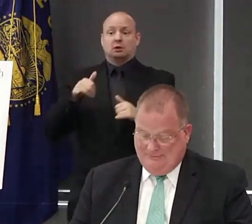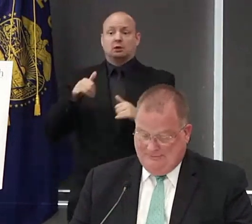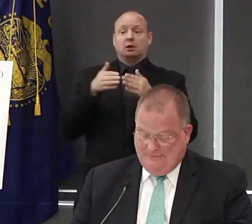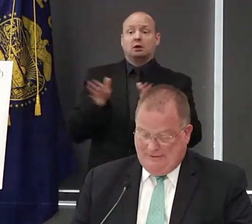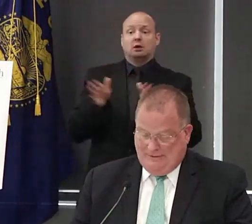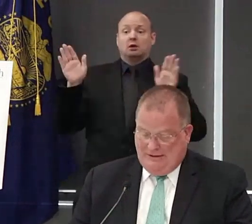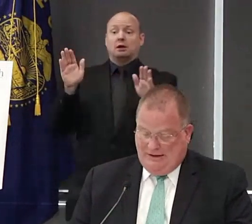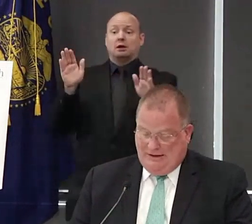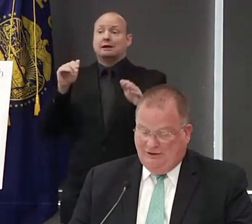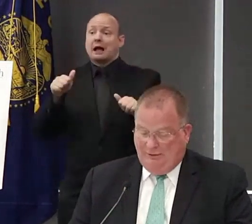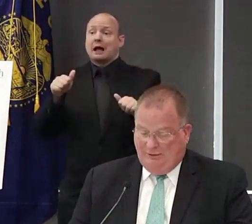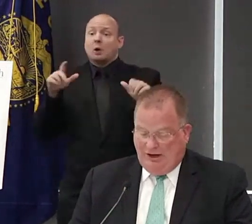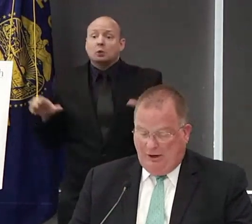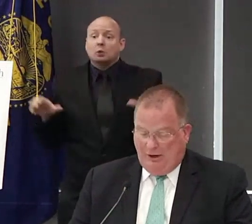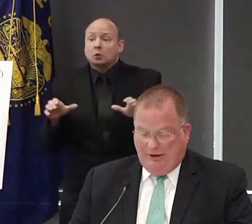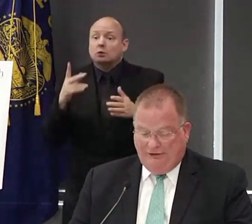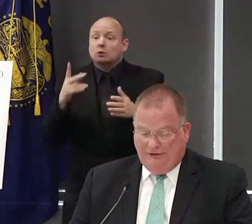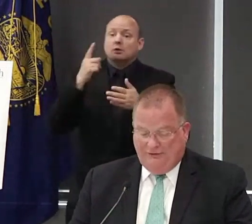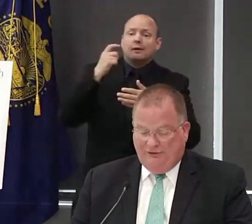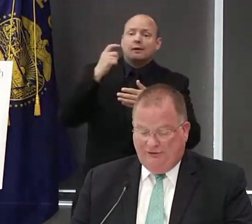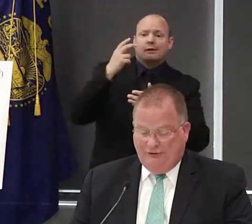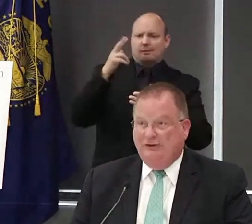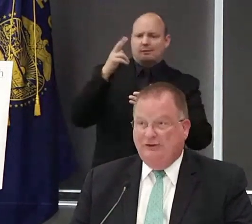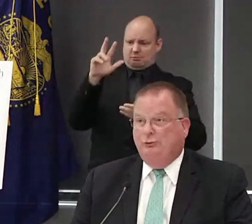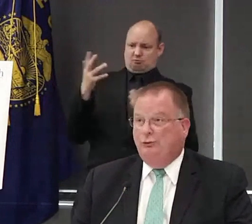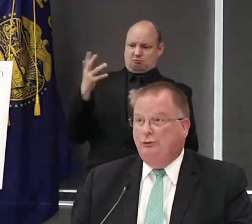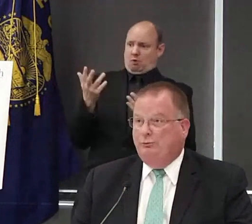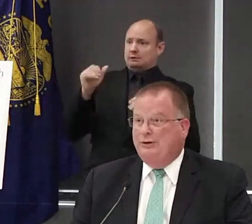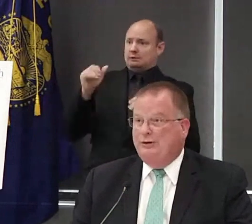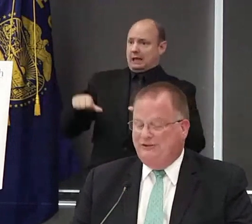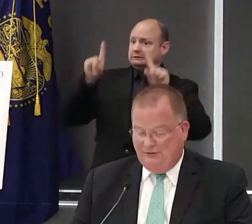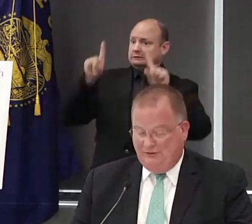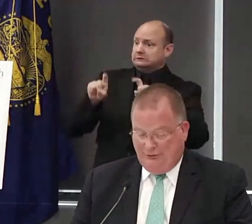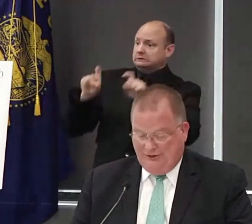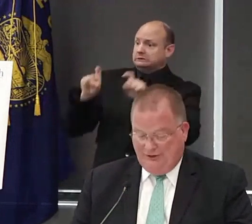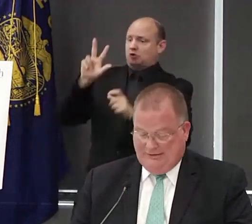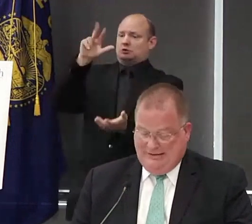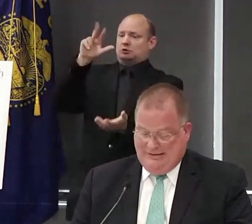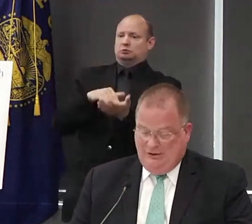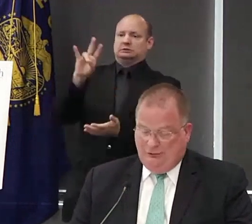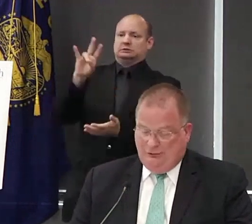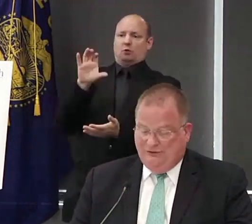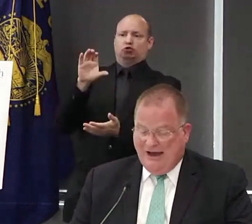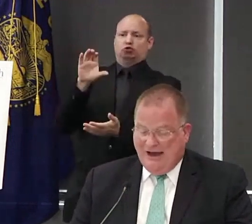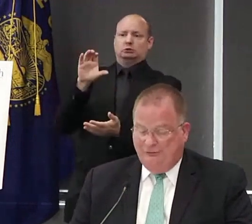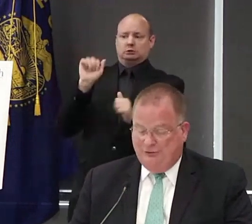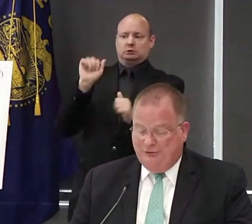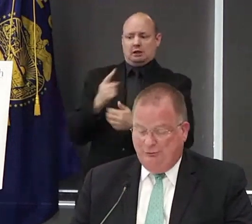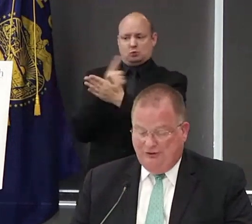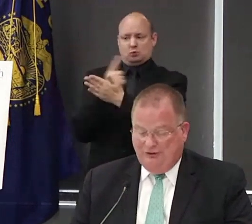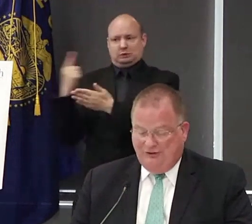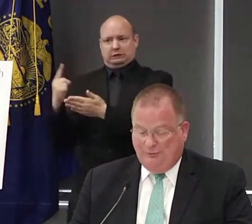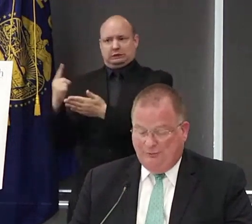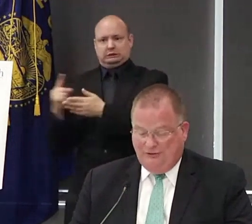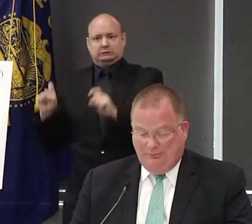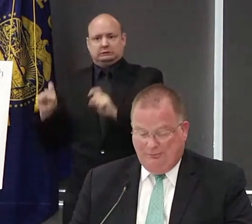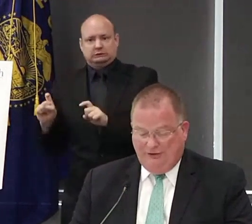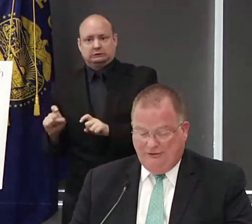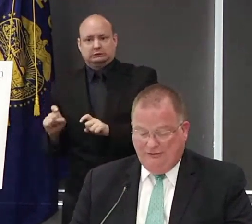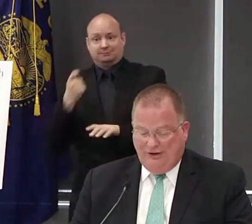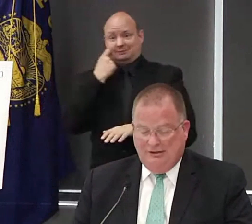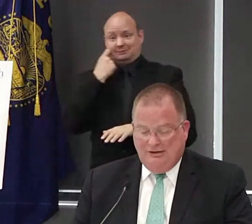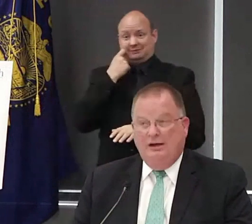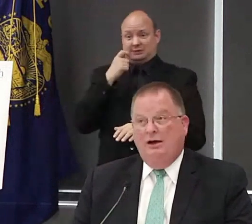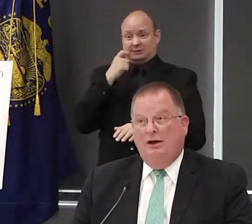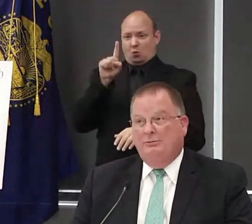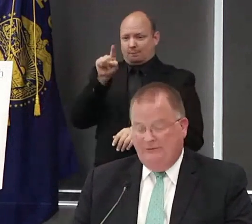tests. At the same time, our positive test percentage was 1.7%, which was down from the 2.6%